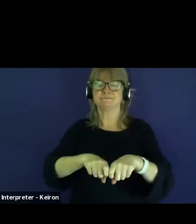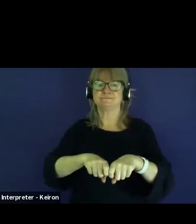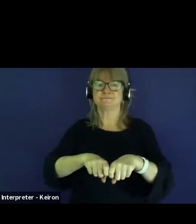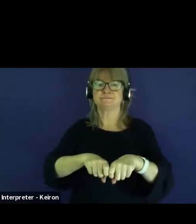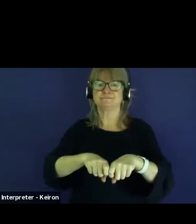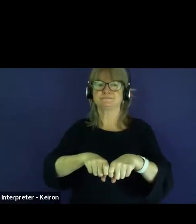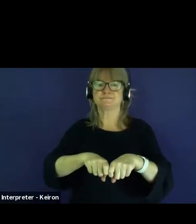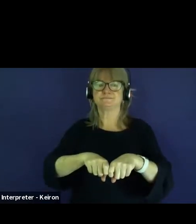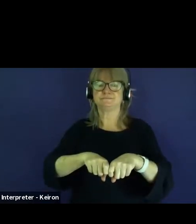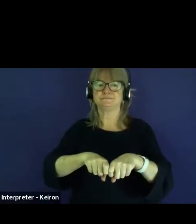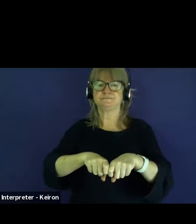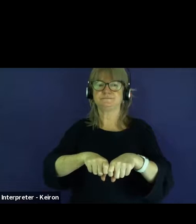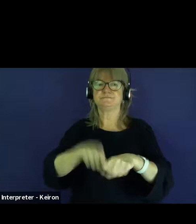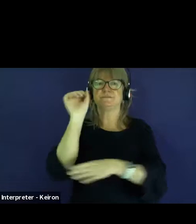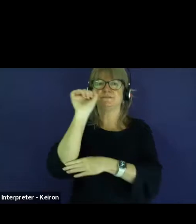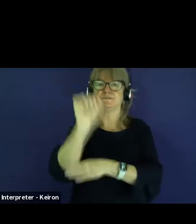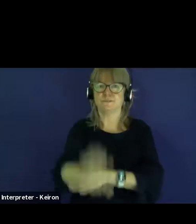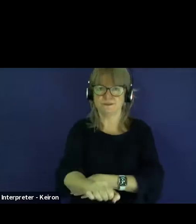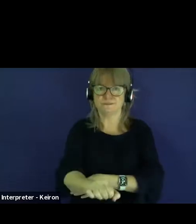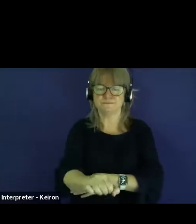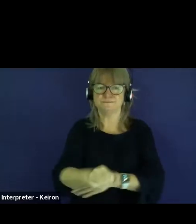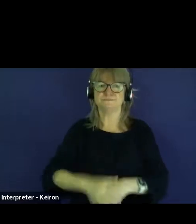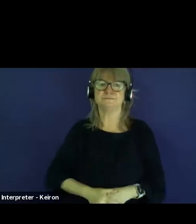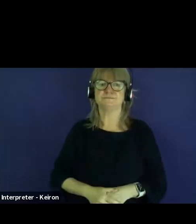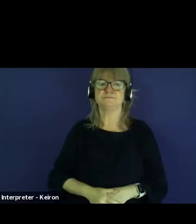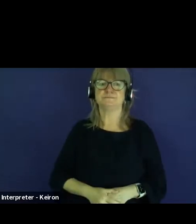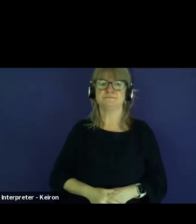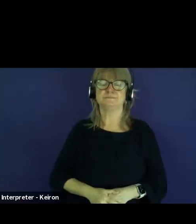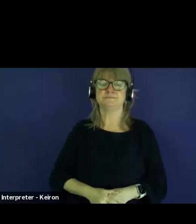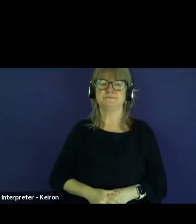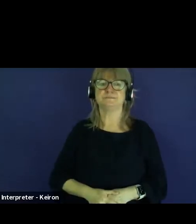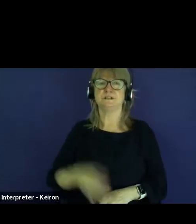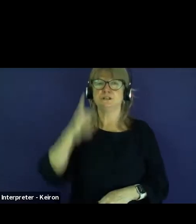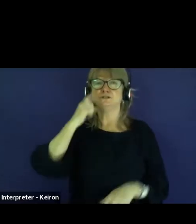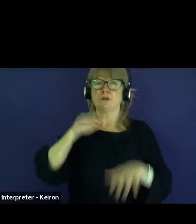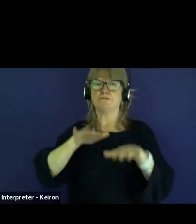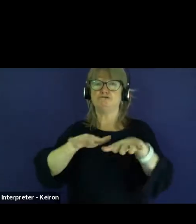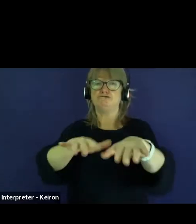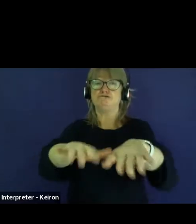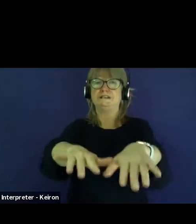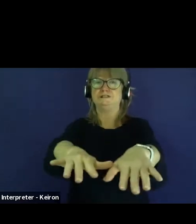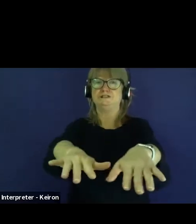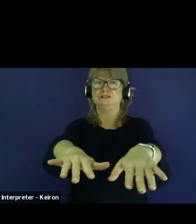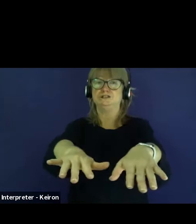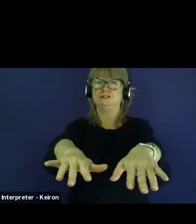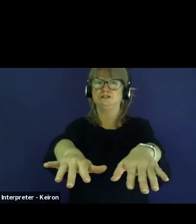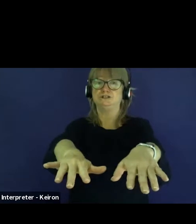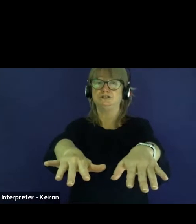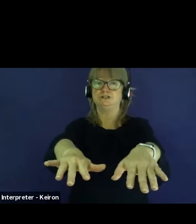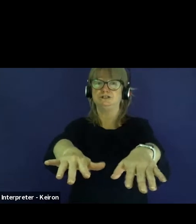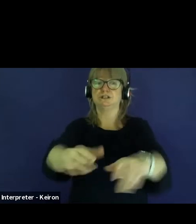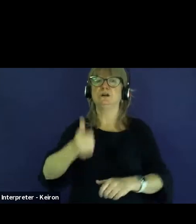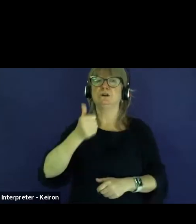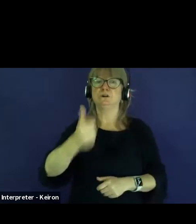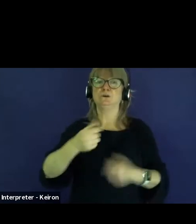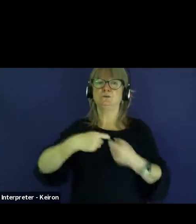body collapse forward, and we're going to try and reach as far forward as we can with our hands. Nice stretch for that upper